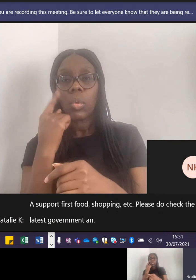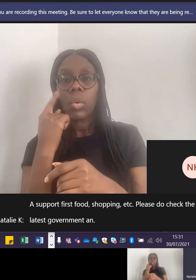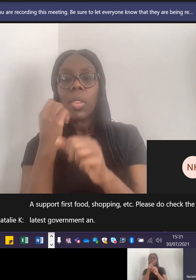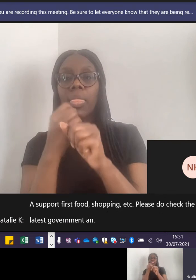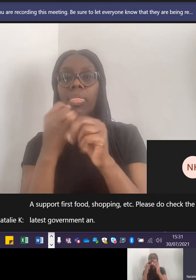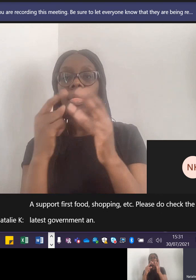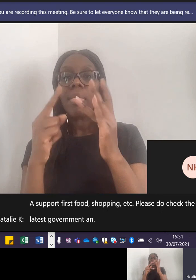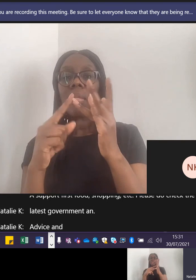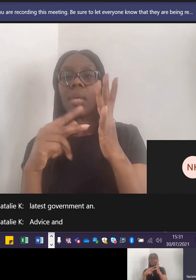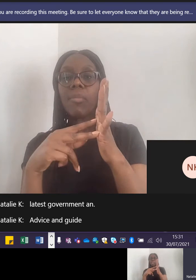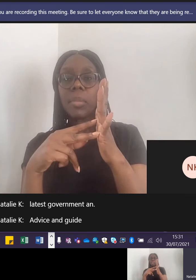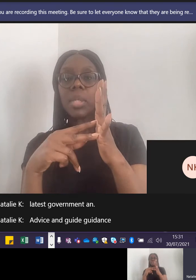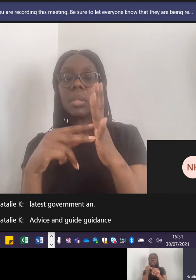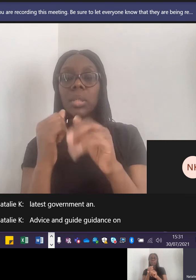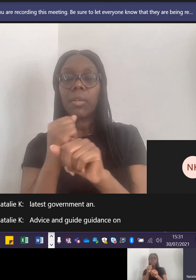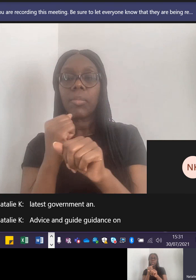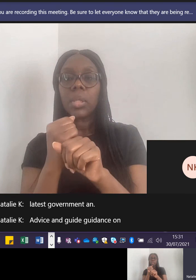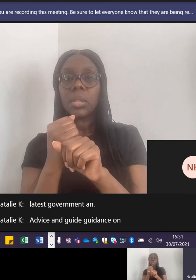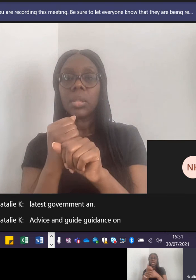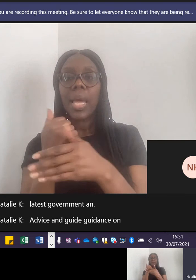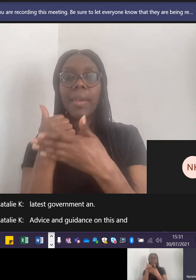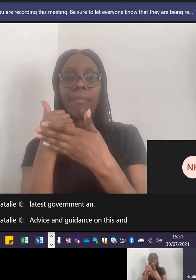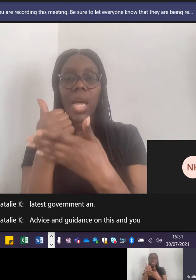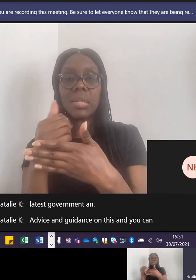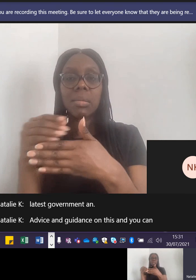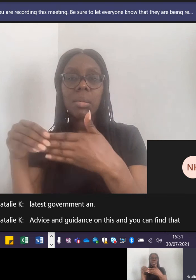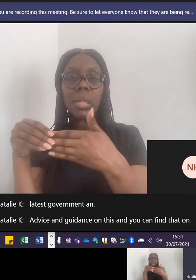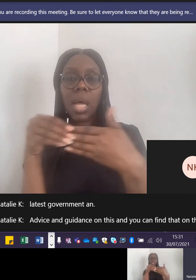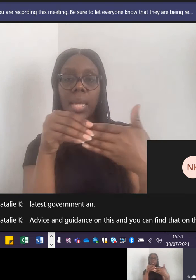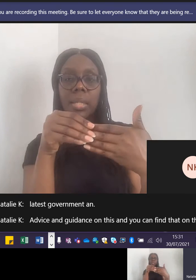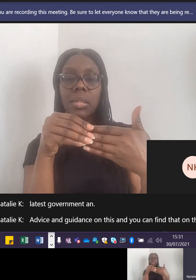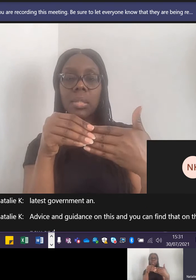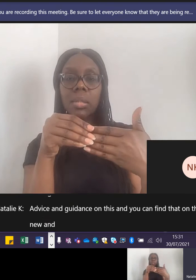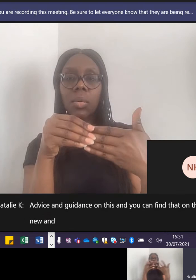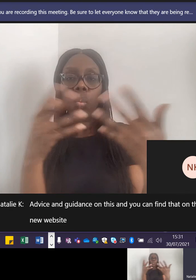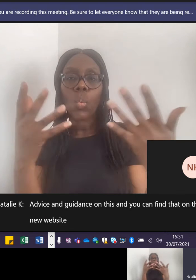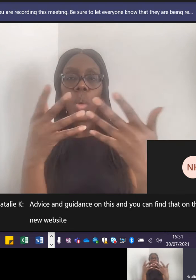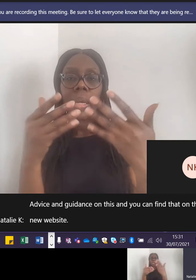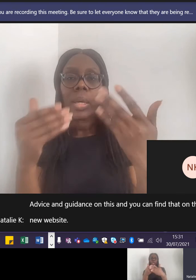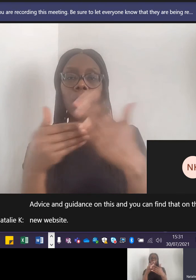advice and guidance on this, and you can find that on the Newham website.